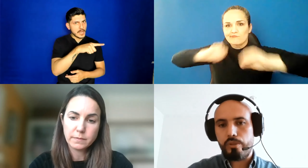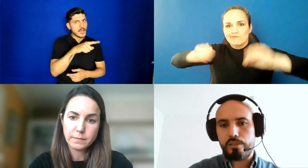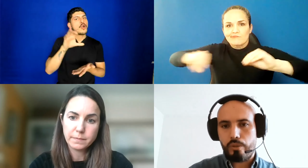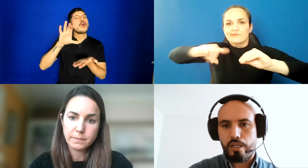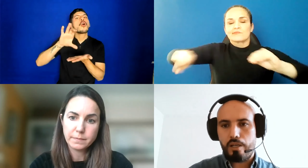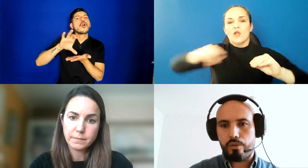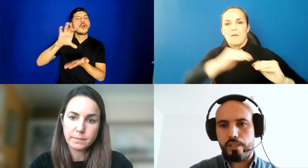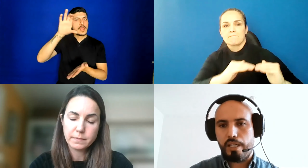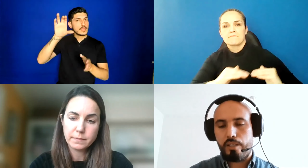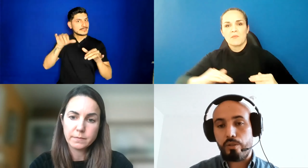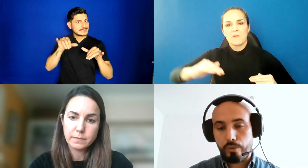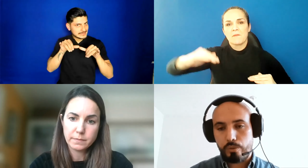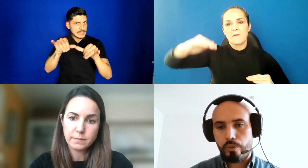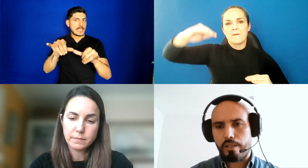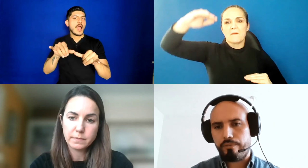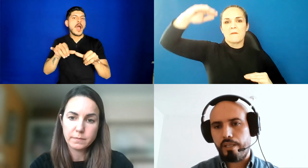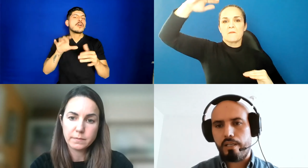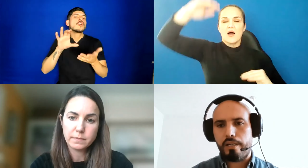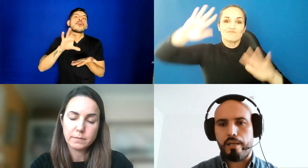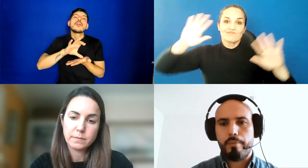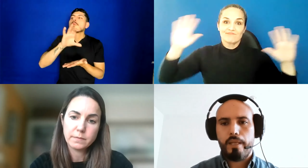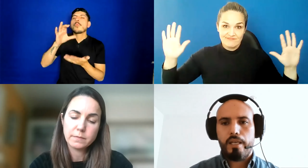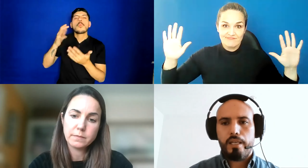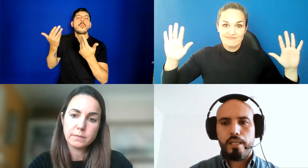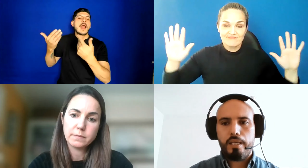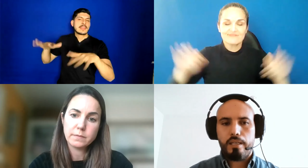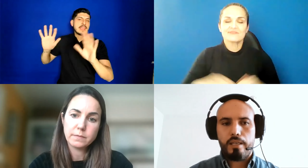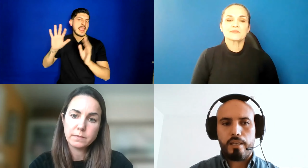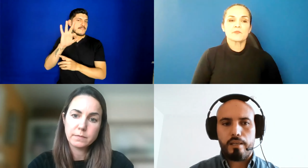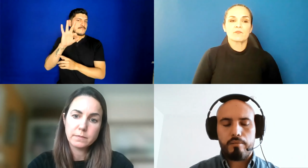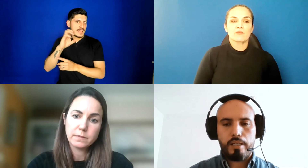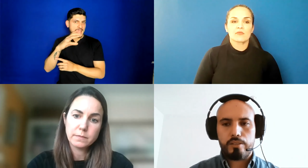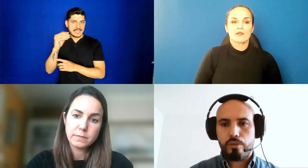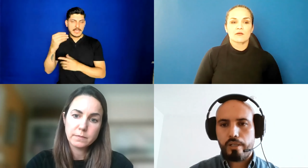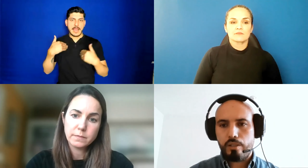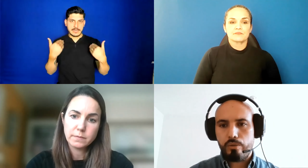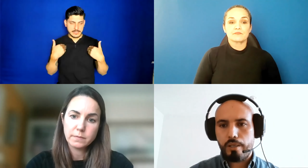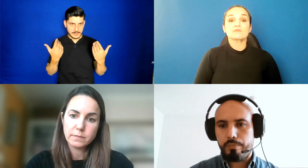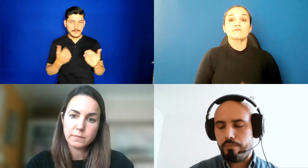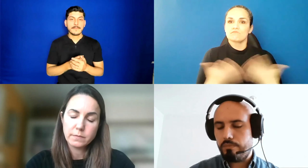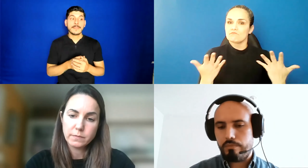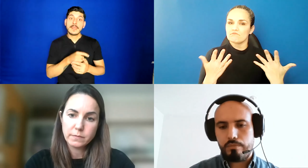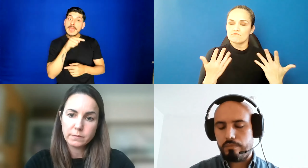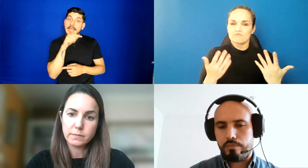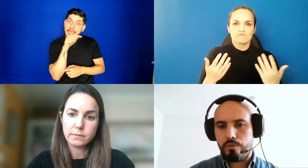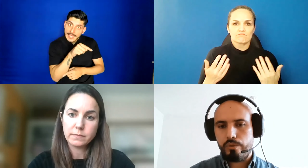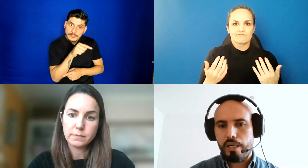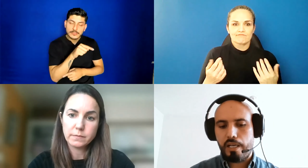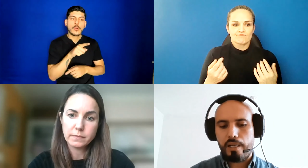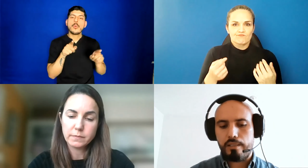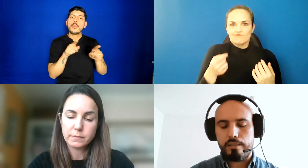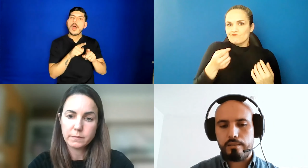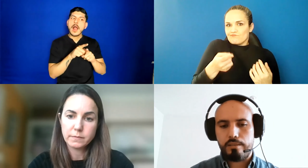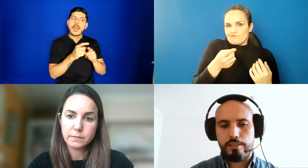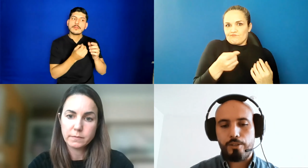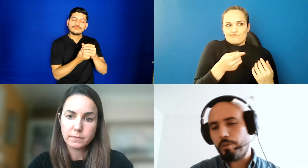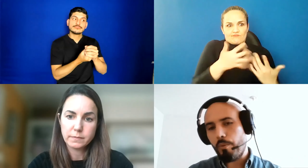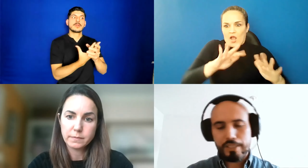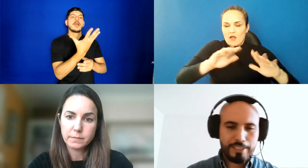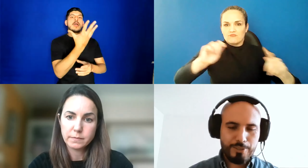can go on to their high school. And this created